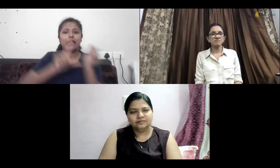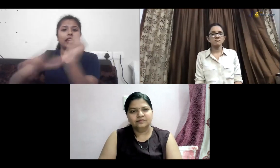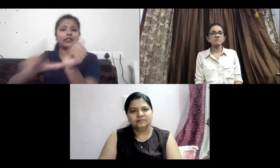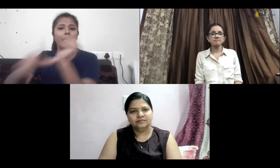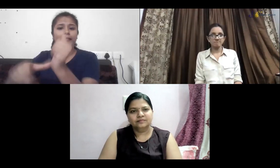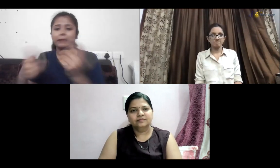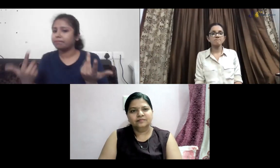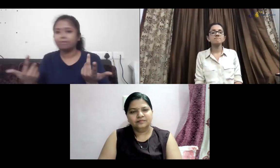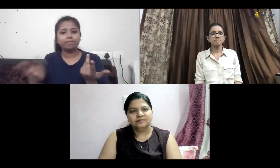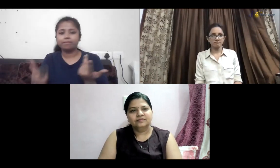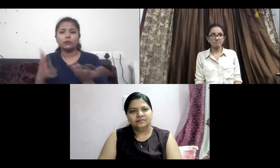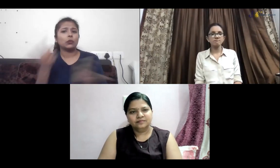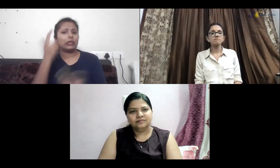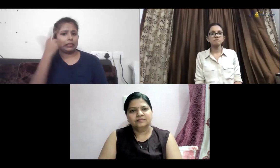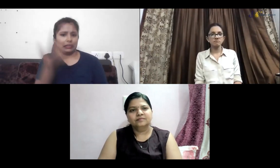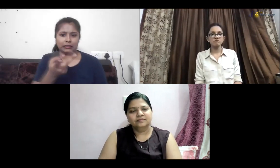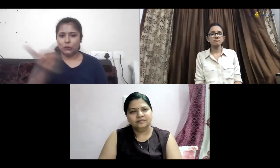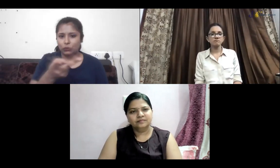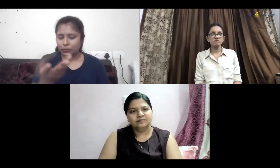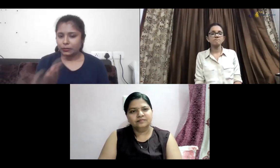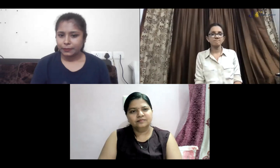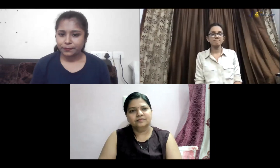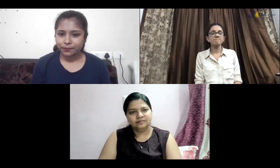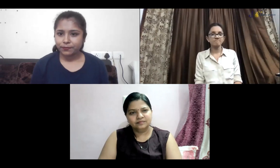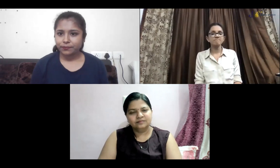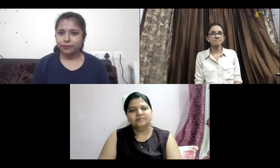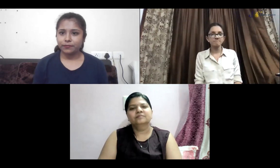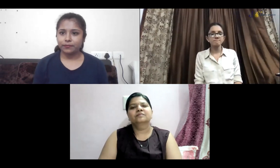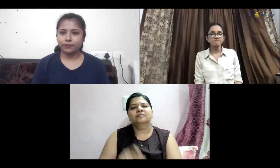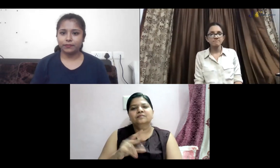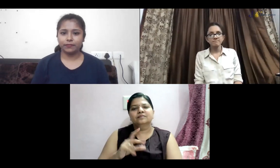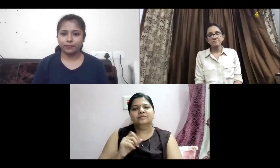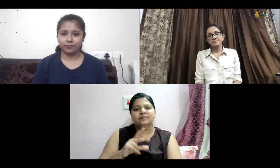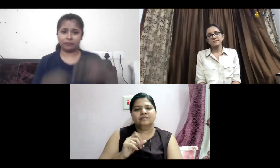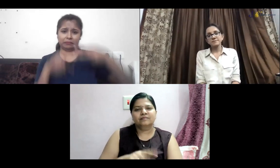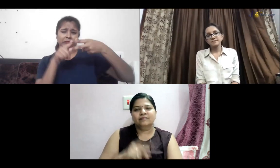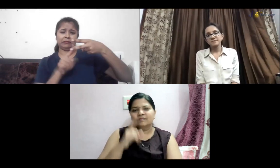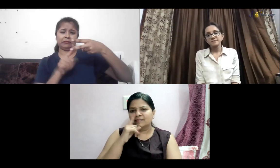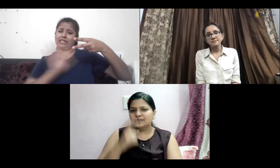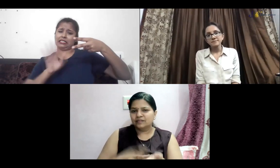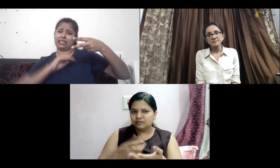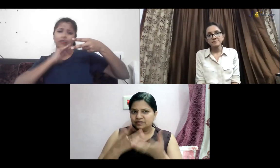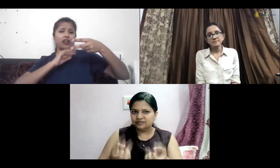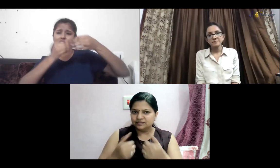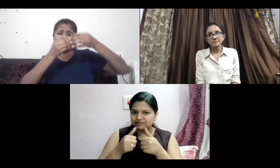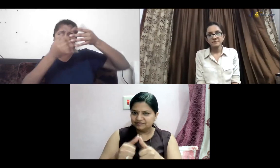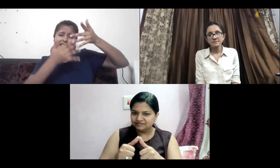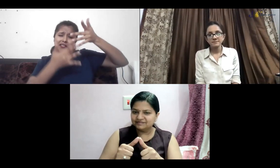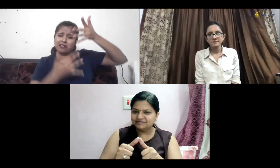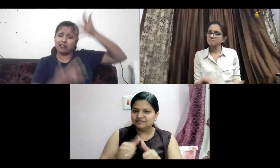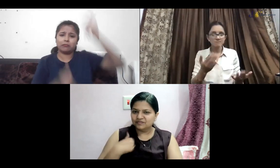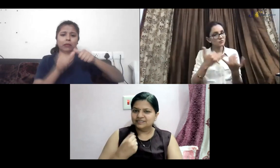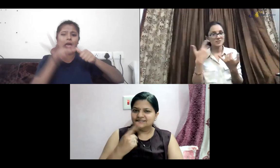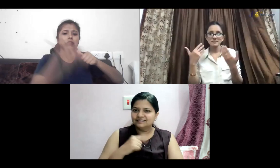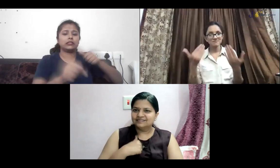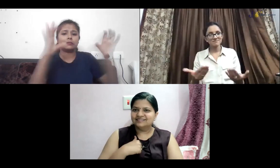seen where is the accessibility for them, how they will get the things. So on those both point, what do you think? Only